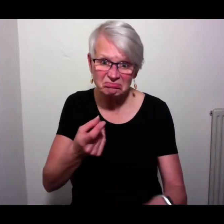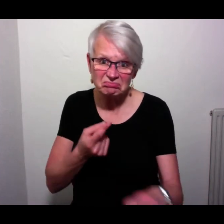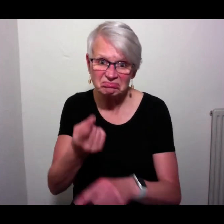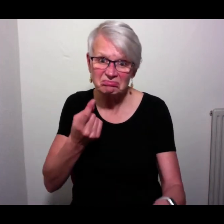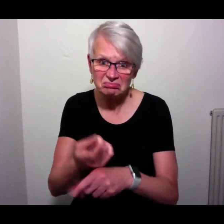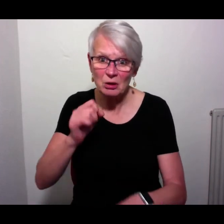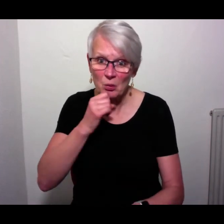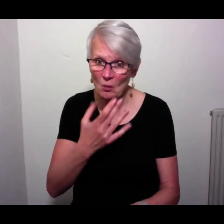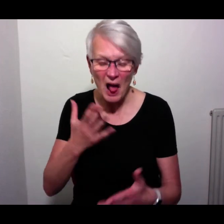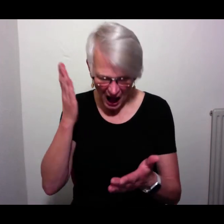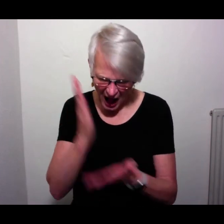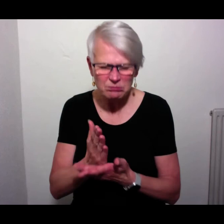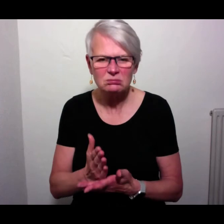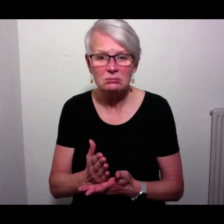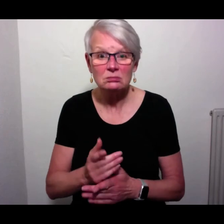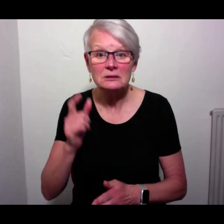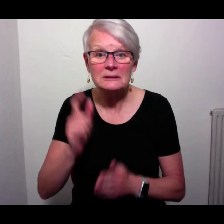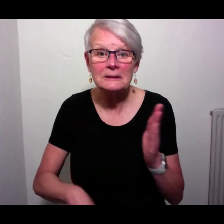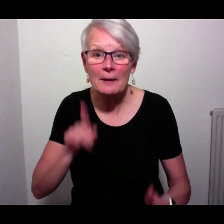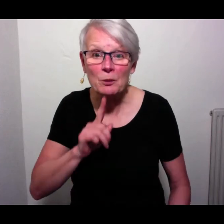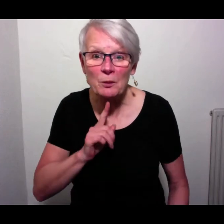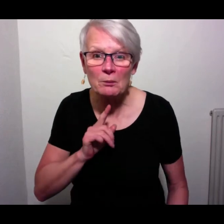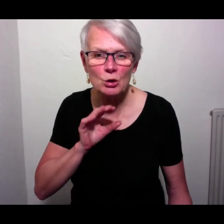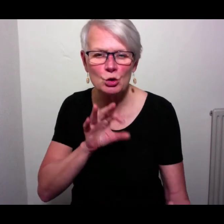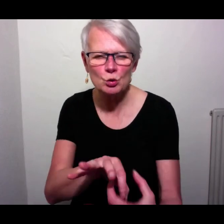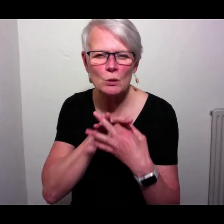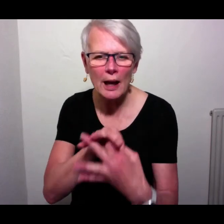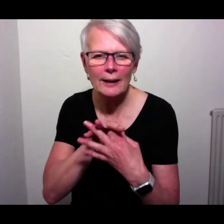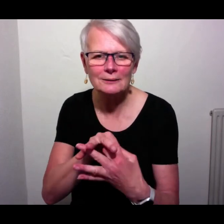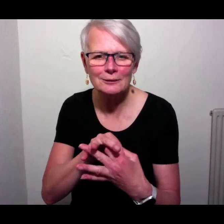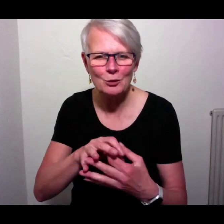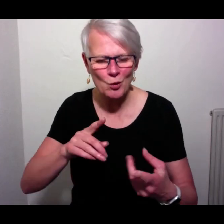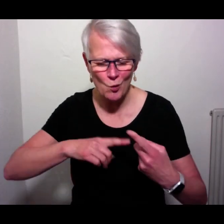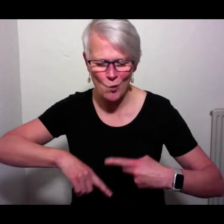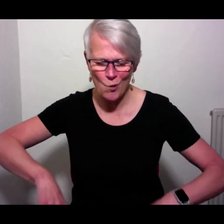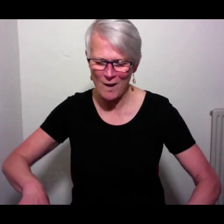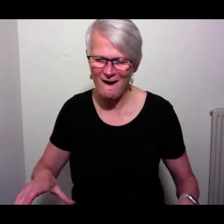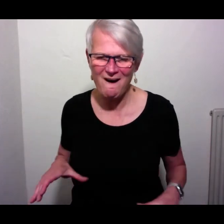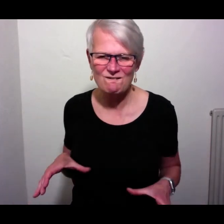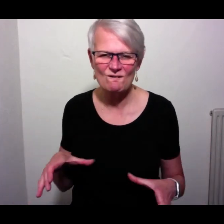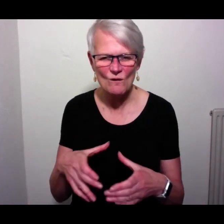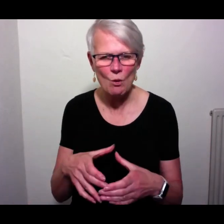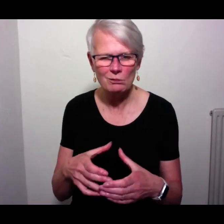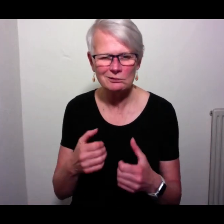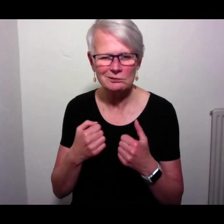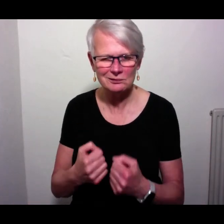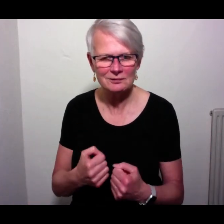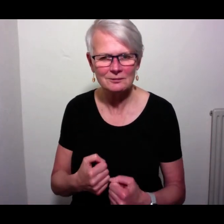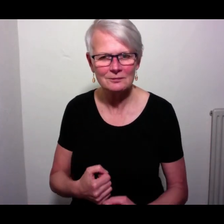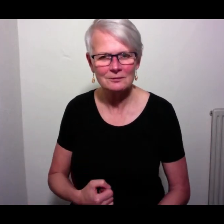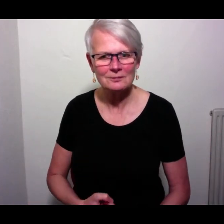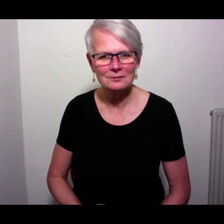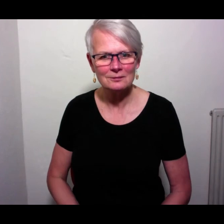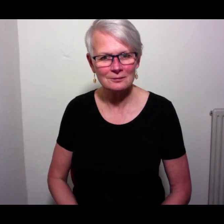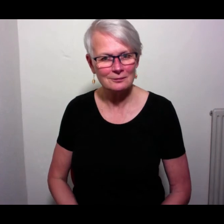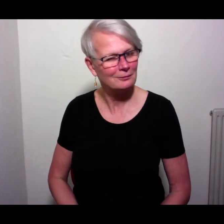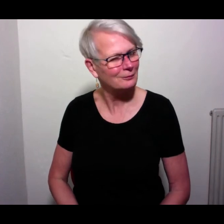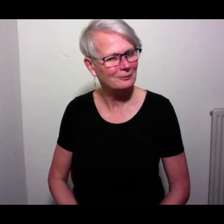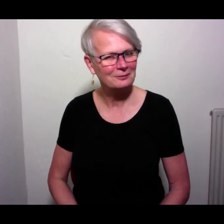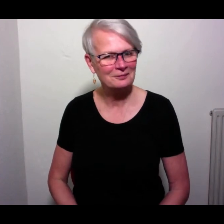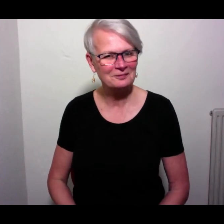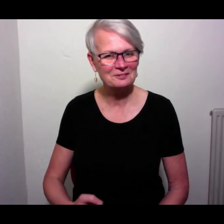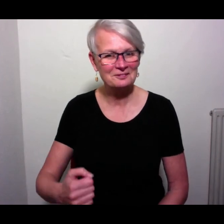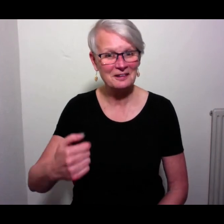go out shouting, "Disabled women, unite. We are a force." Turn